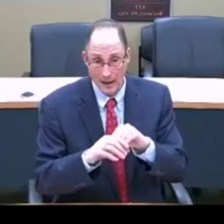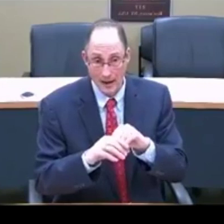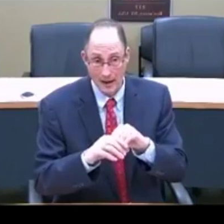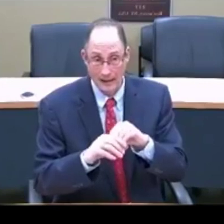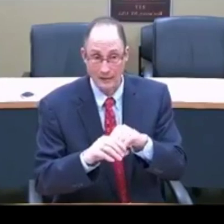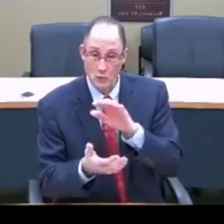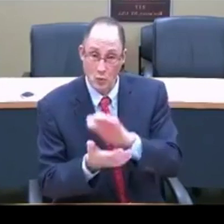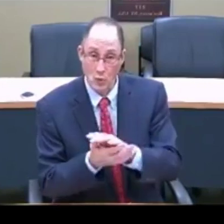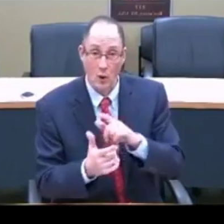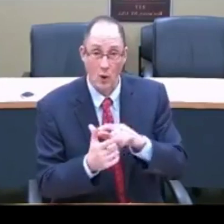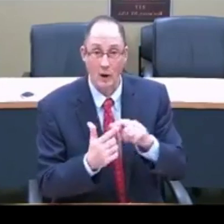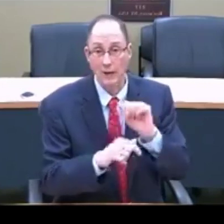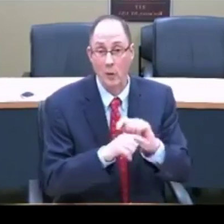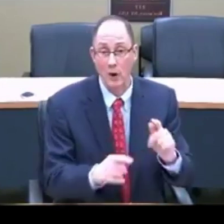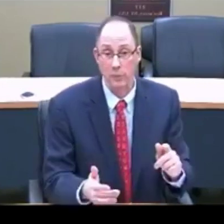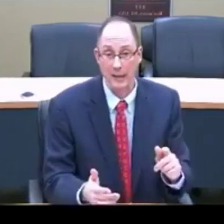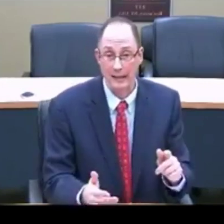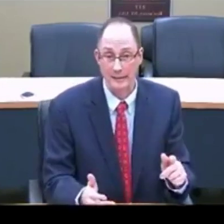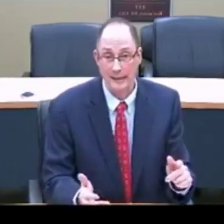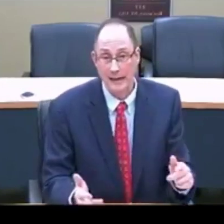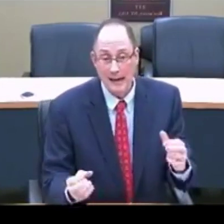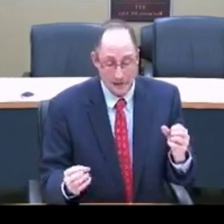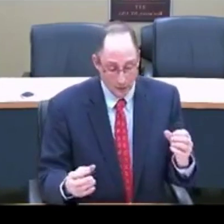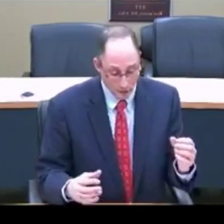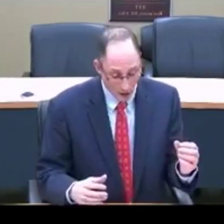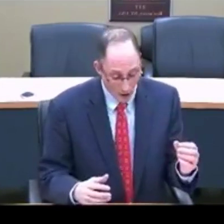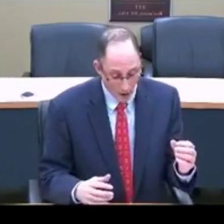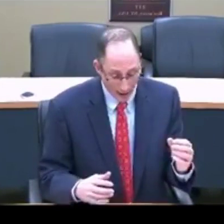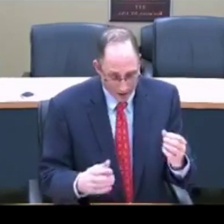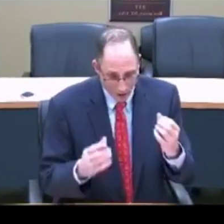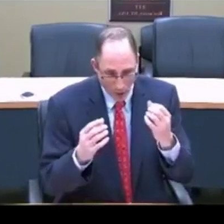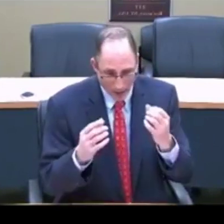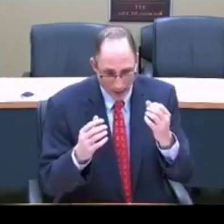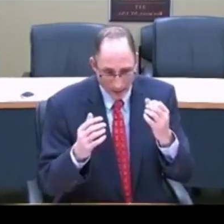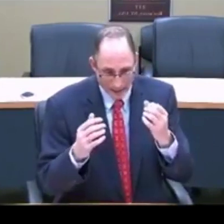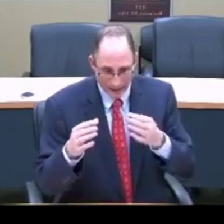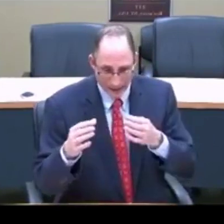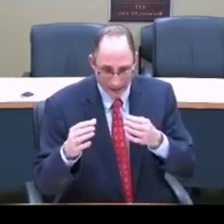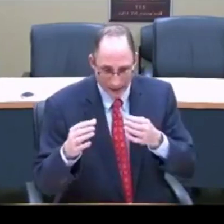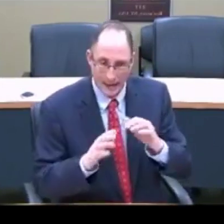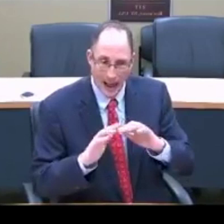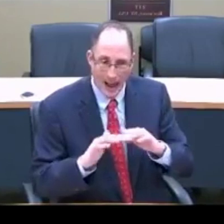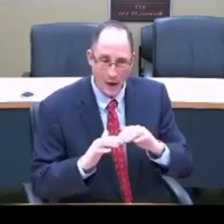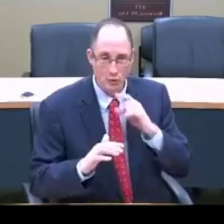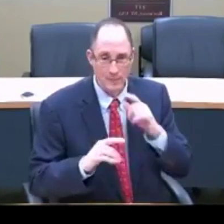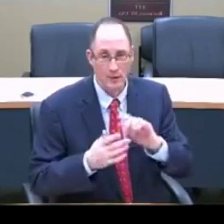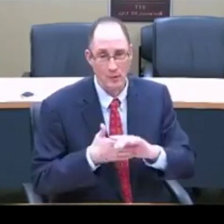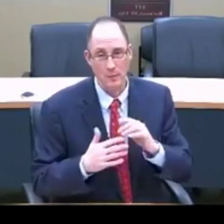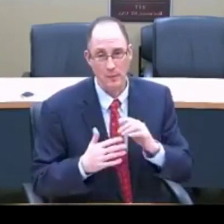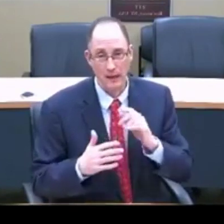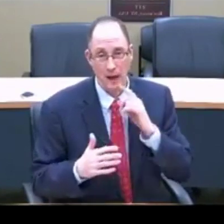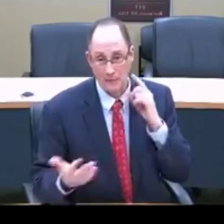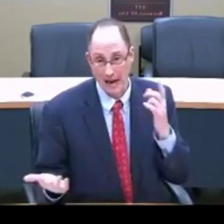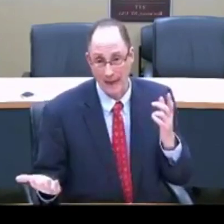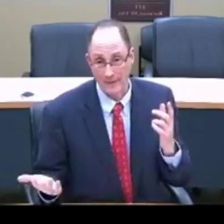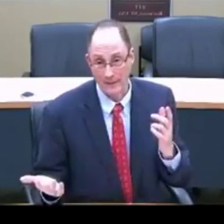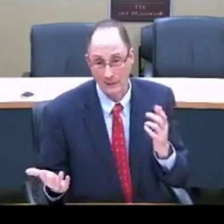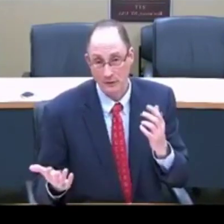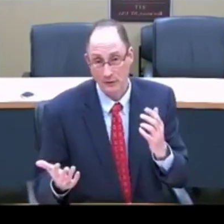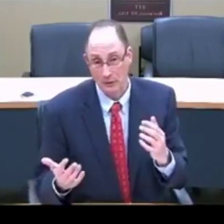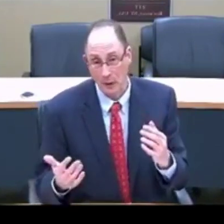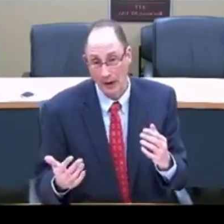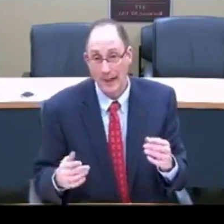school or in the workplace. So, I just want to explain how do deaf people become deaf.